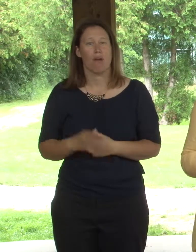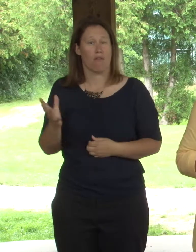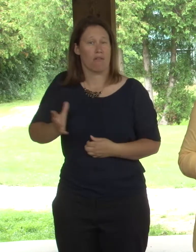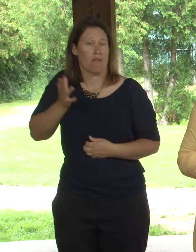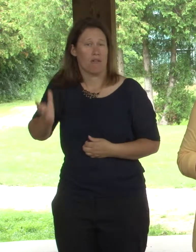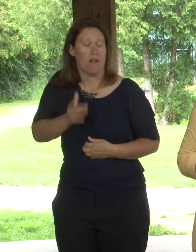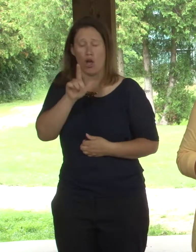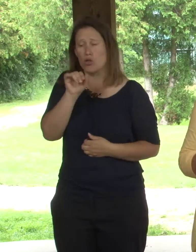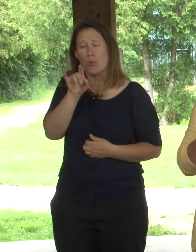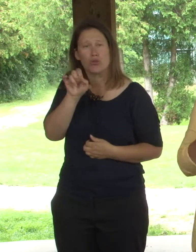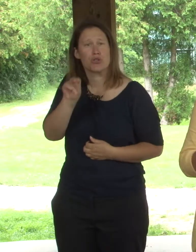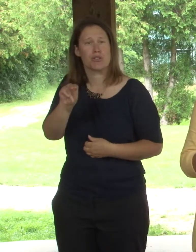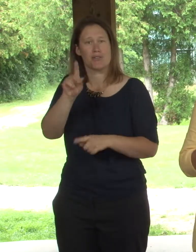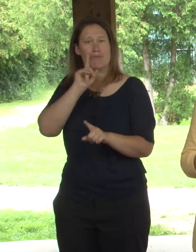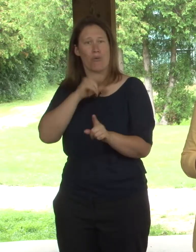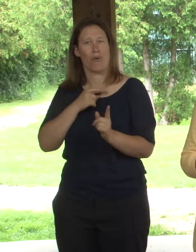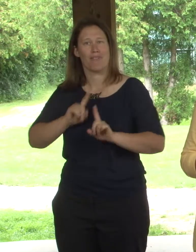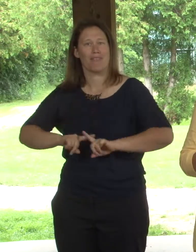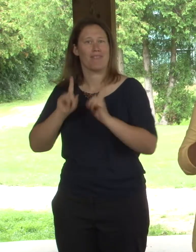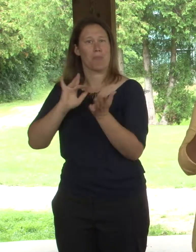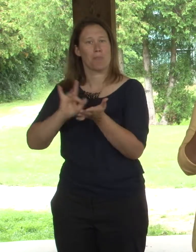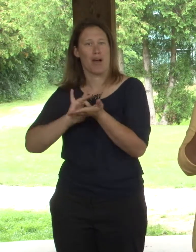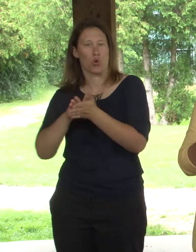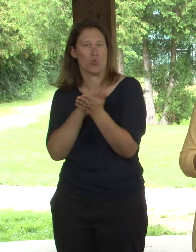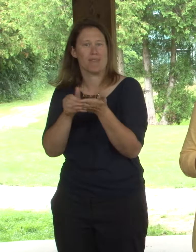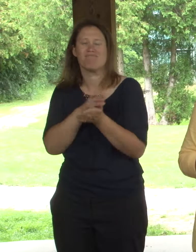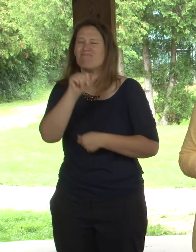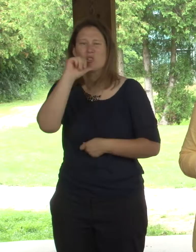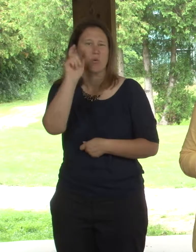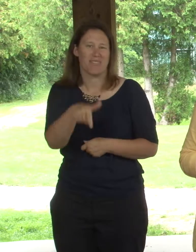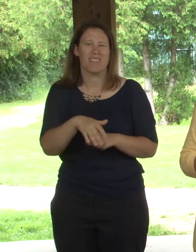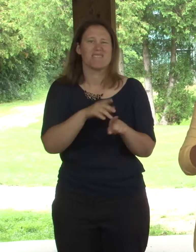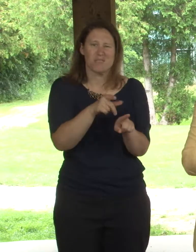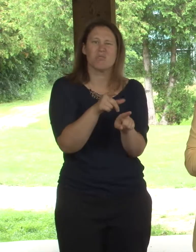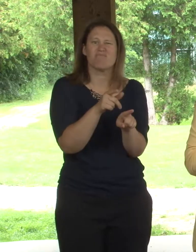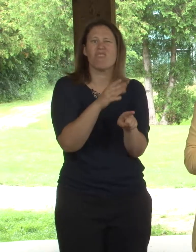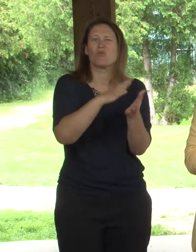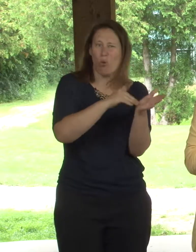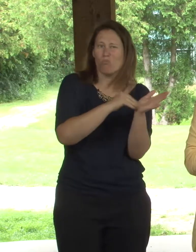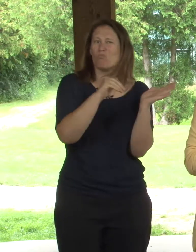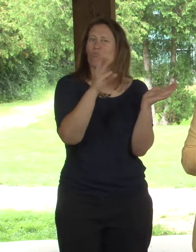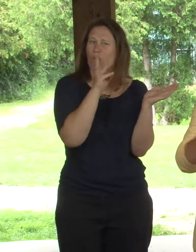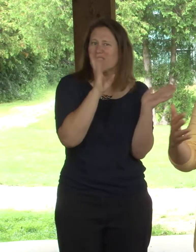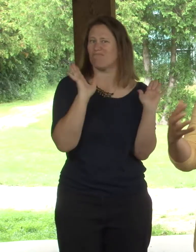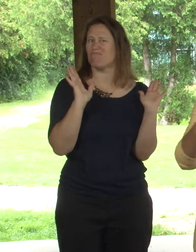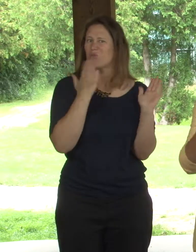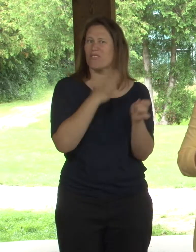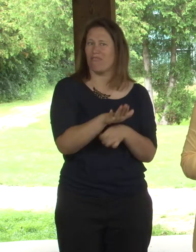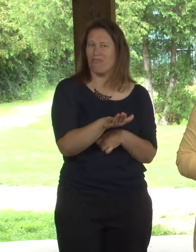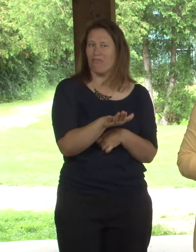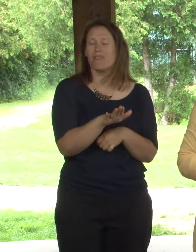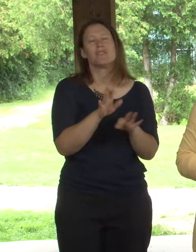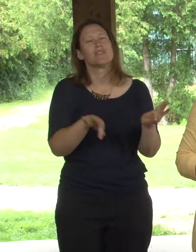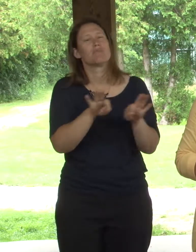simple remedies of soap and water, and putting a dry dressing on and keeping it clean and preventing